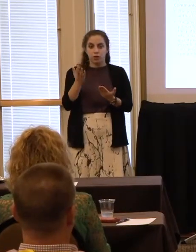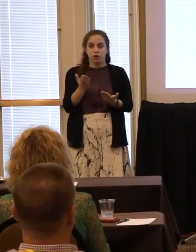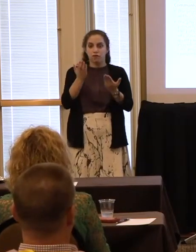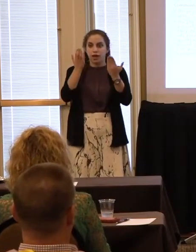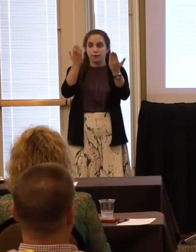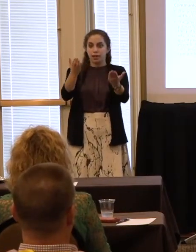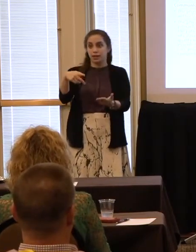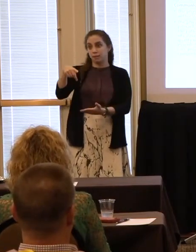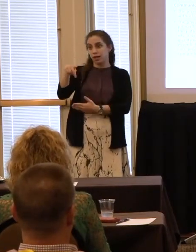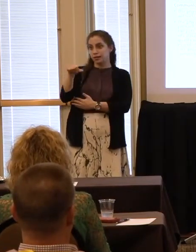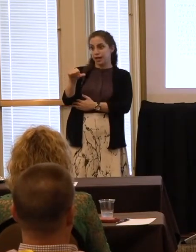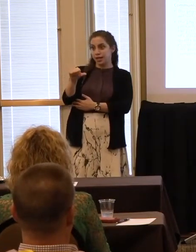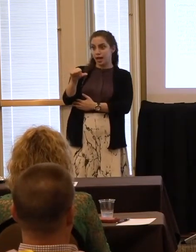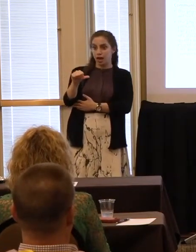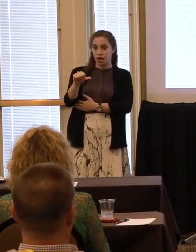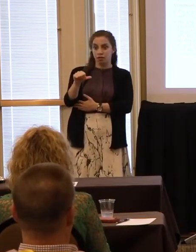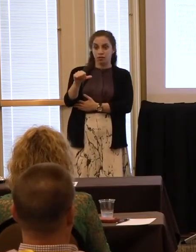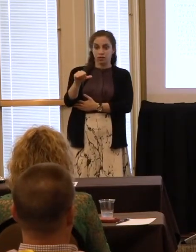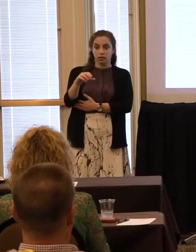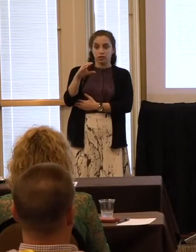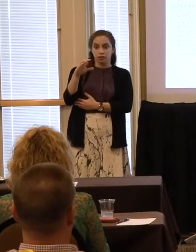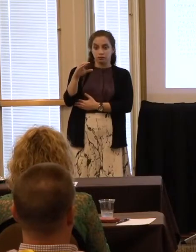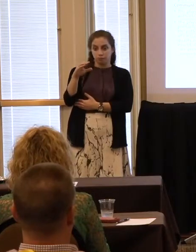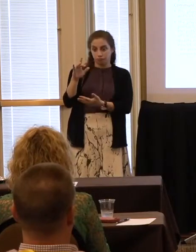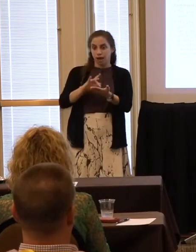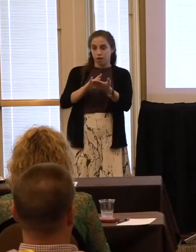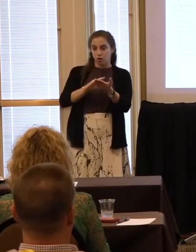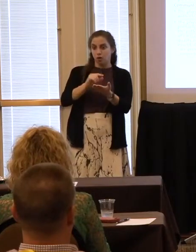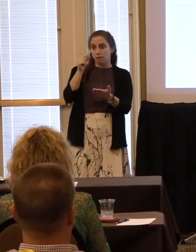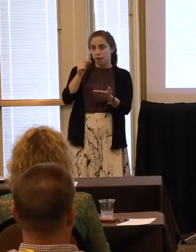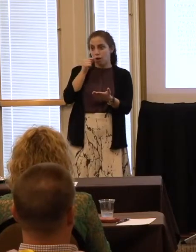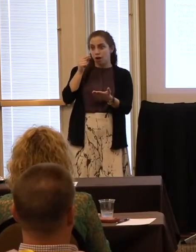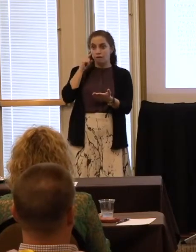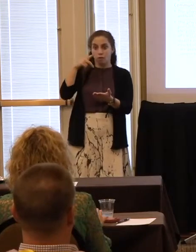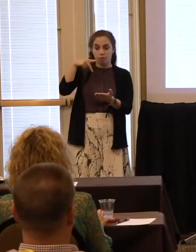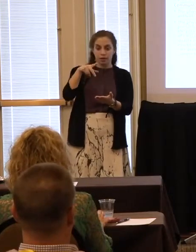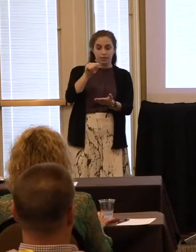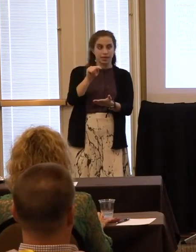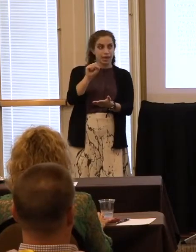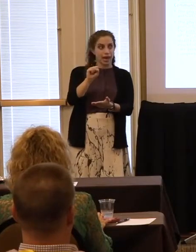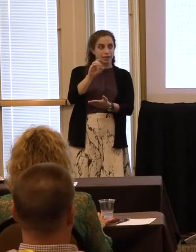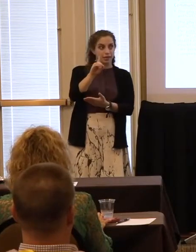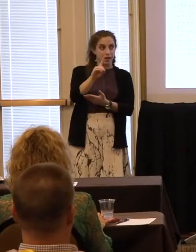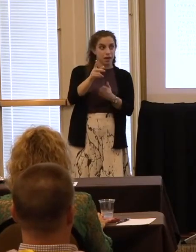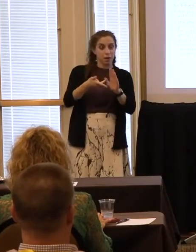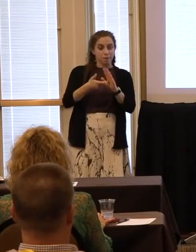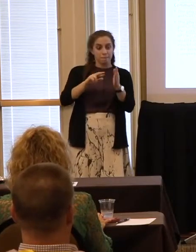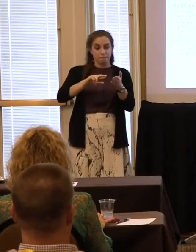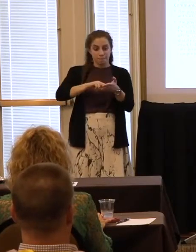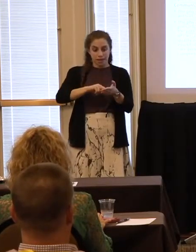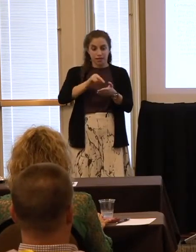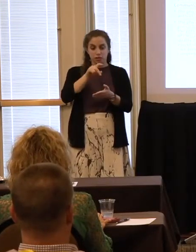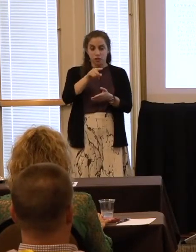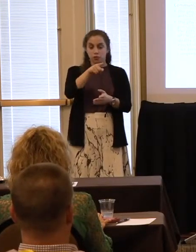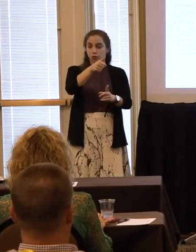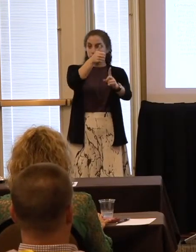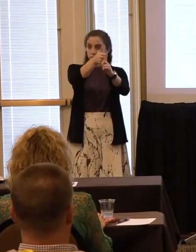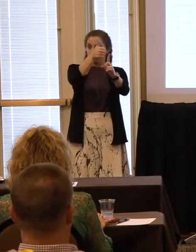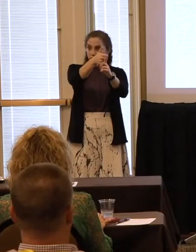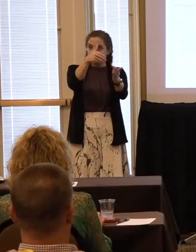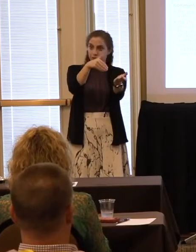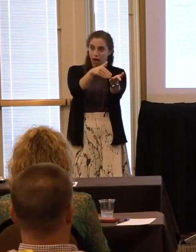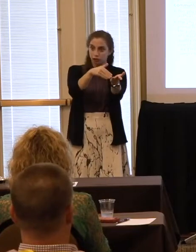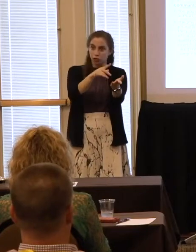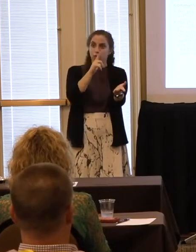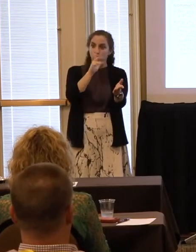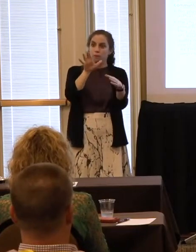in Pennsylvania cannabis, medical marijuana for PTSD, you got to be the main provider who's going to be providing treatment